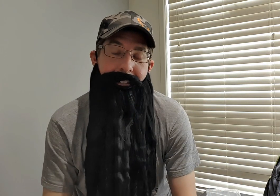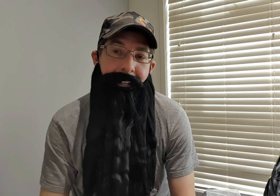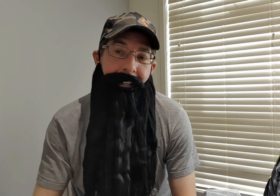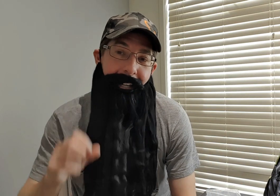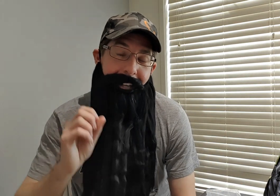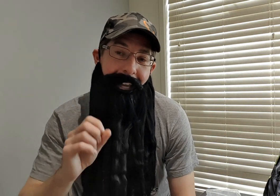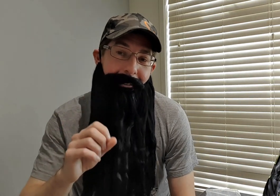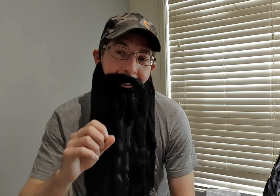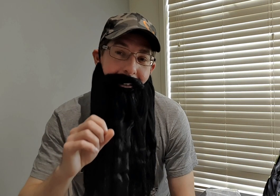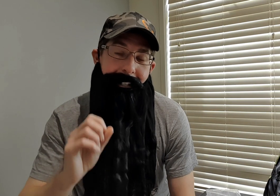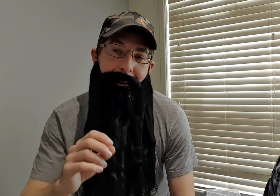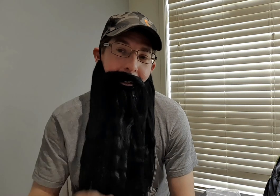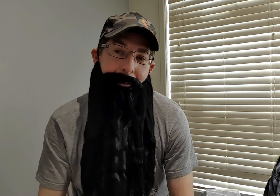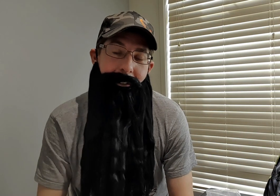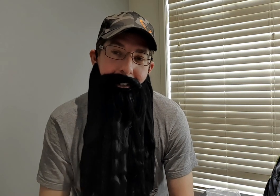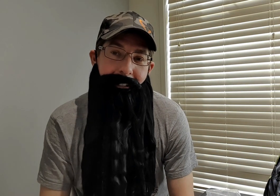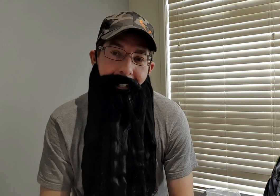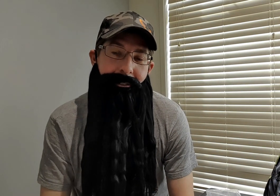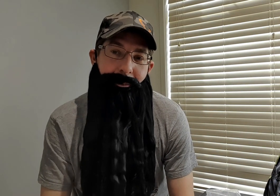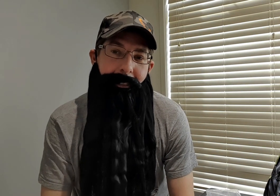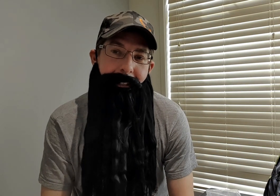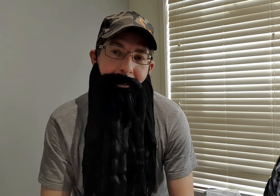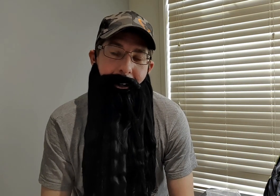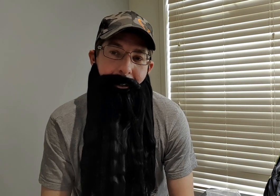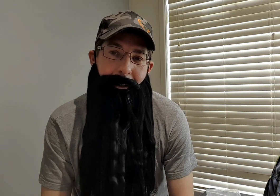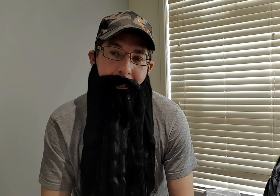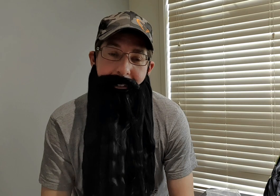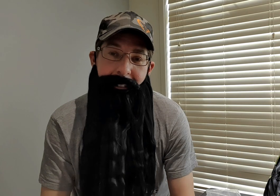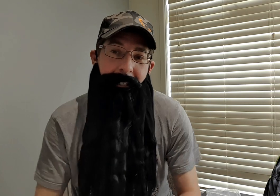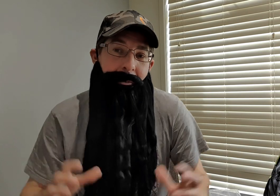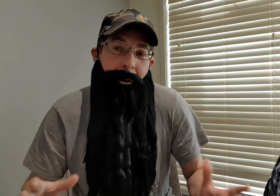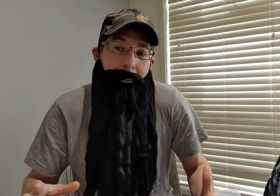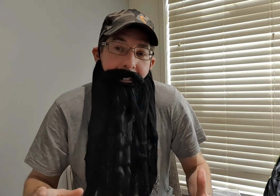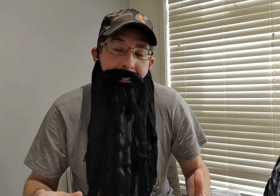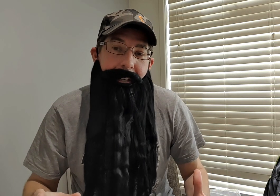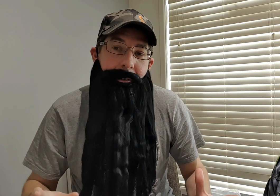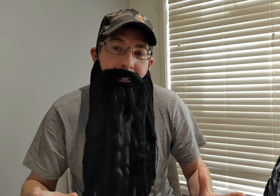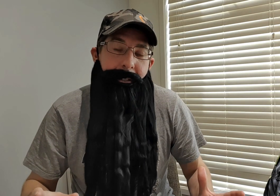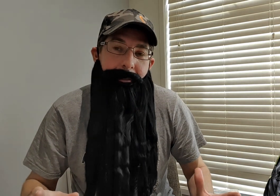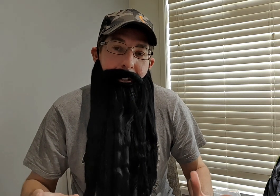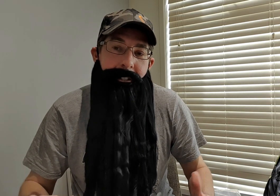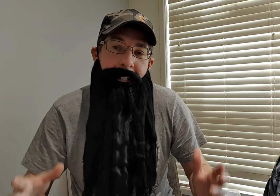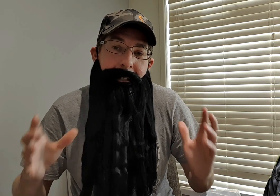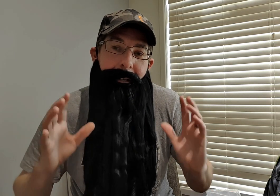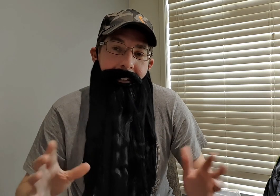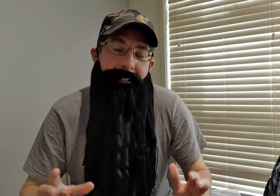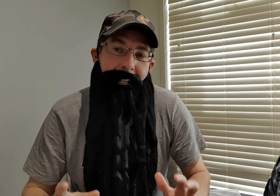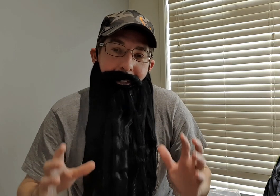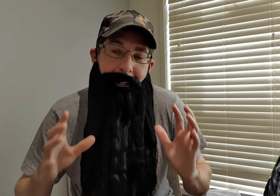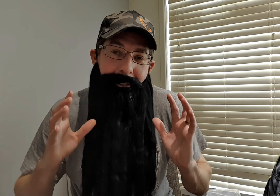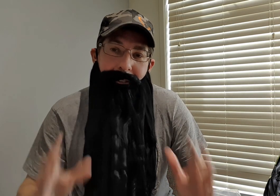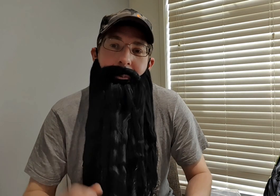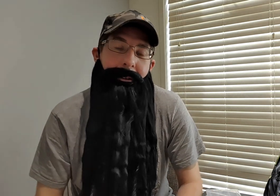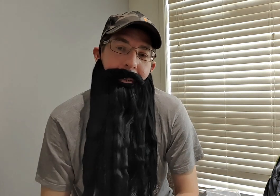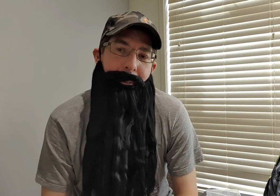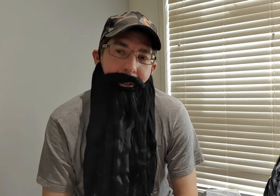your house. And I have found a couple of fishing destinations within that 5 kilometers. Not places that I would typically fish, but at this stage,